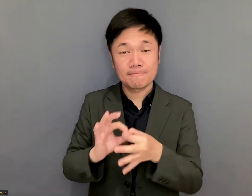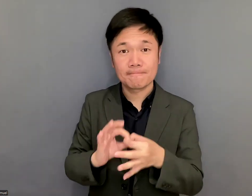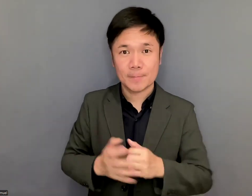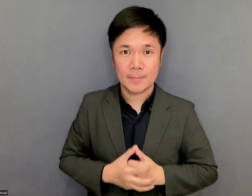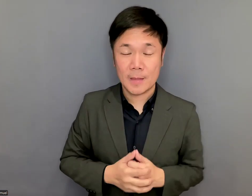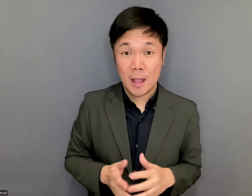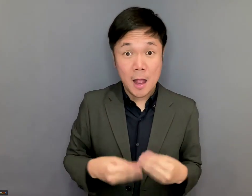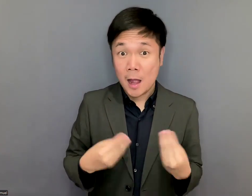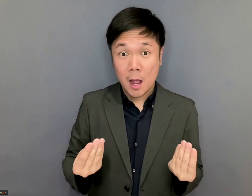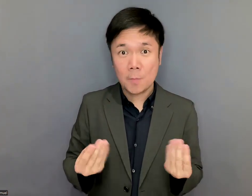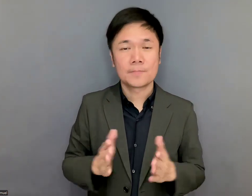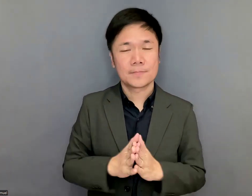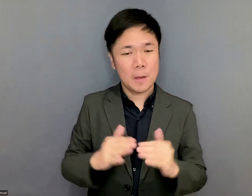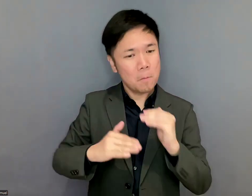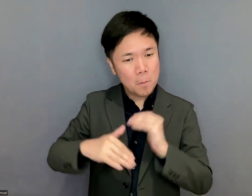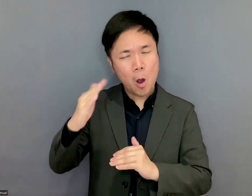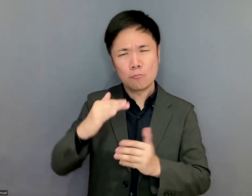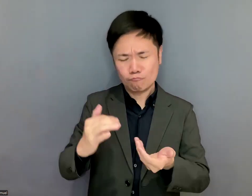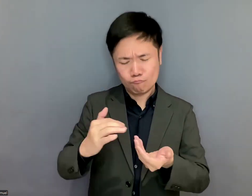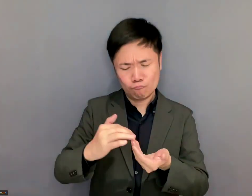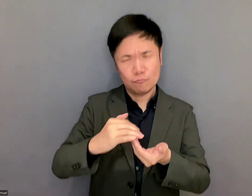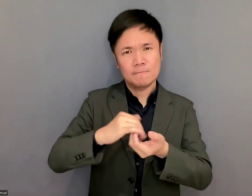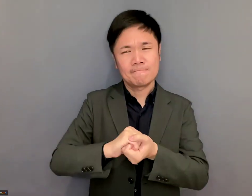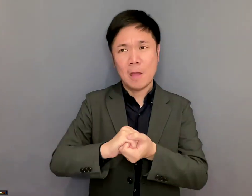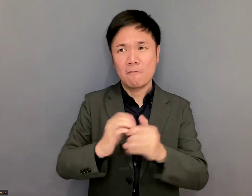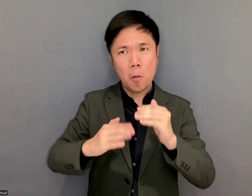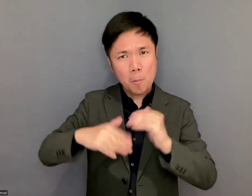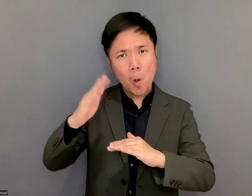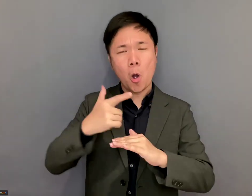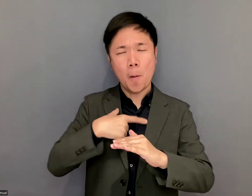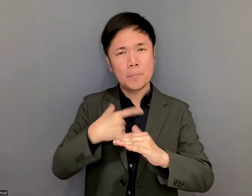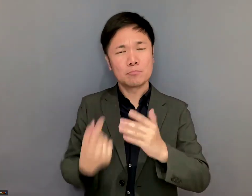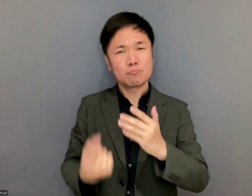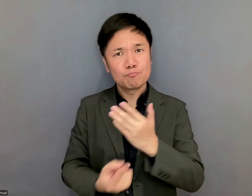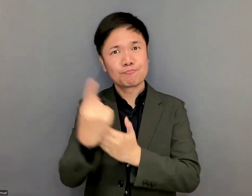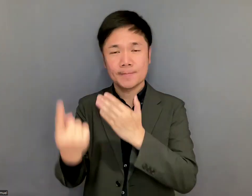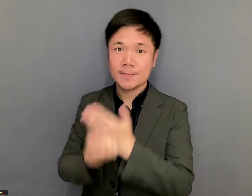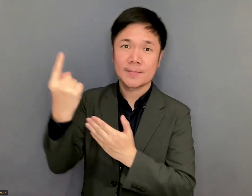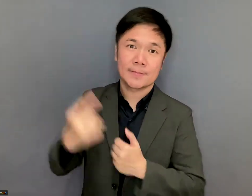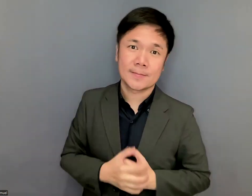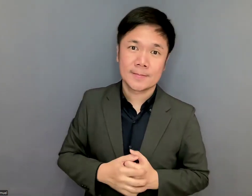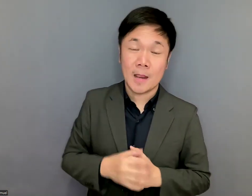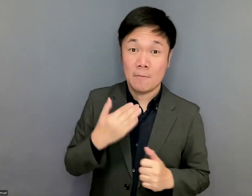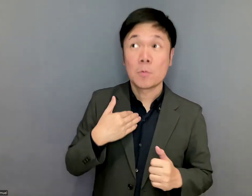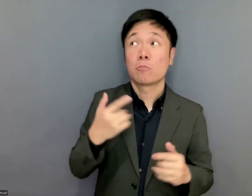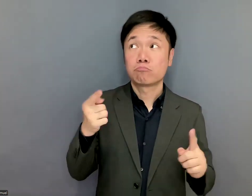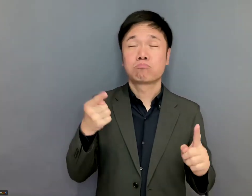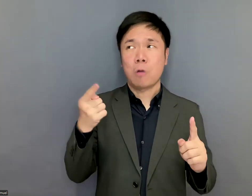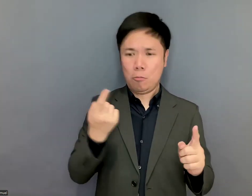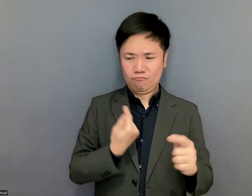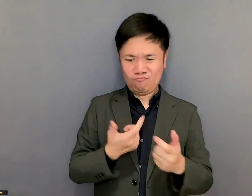by fostering, so creating opportunities for a unified